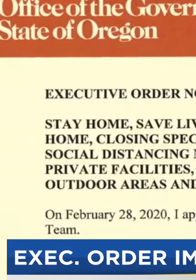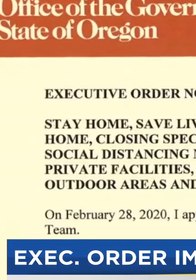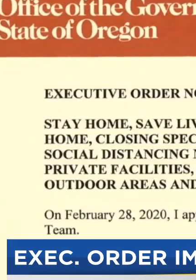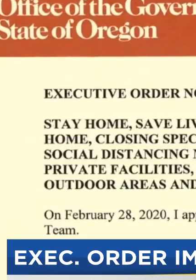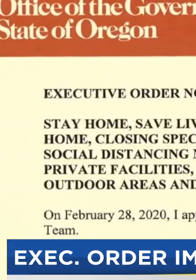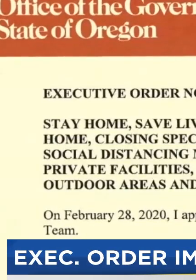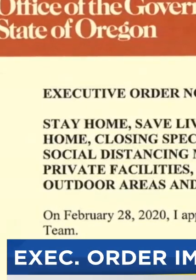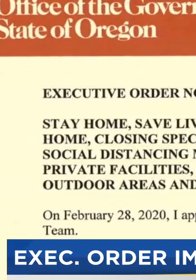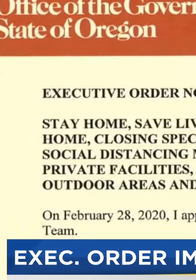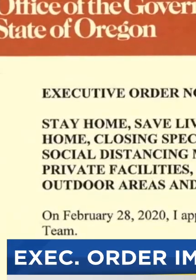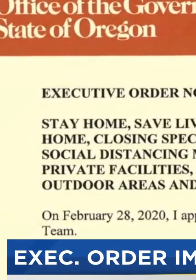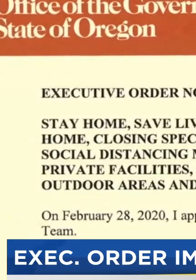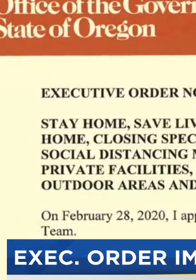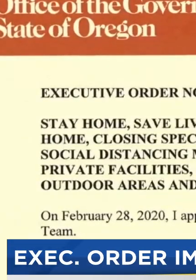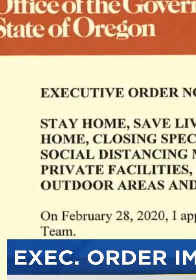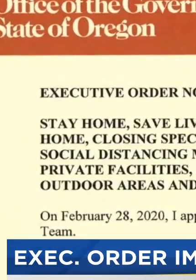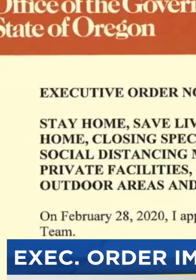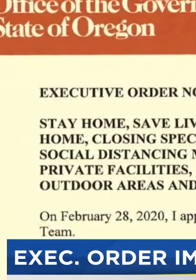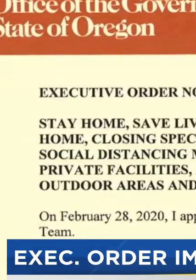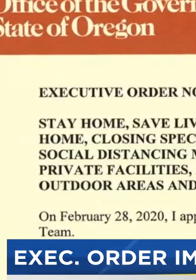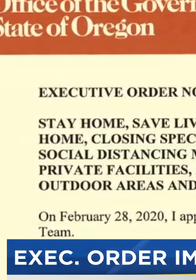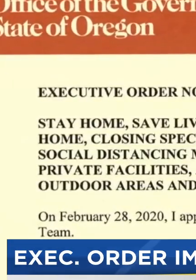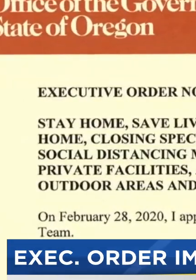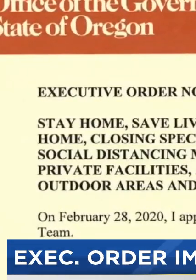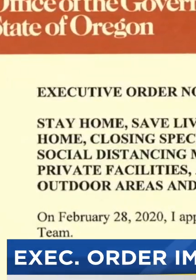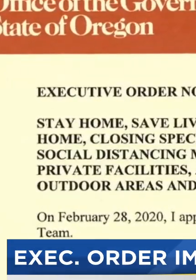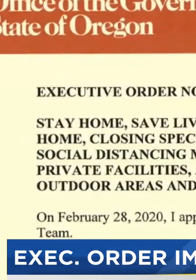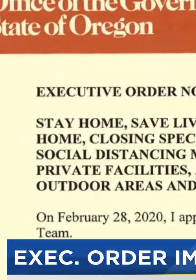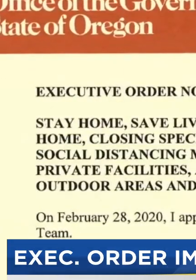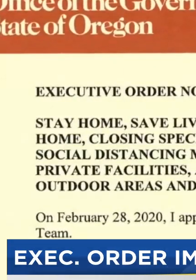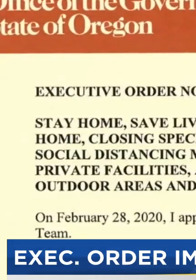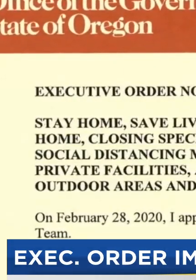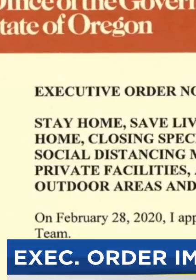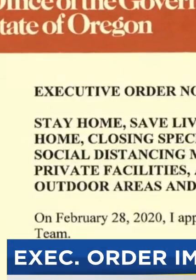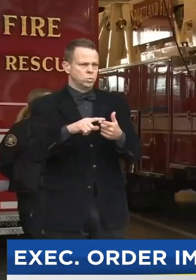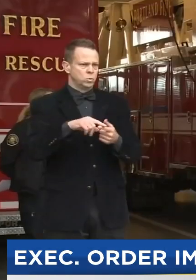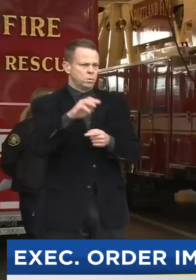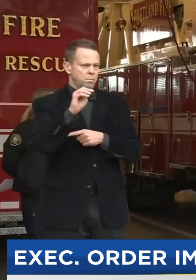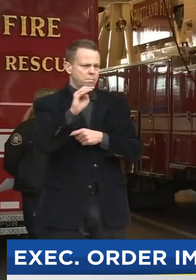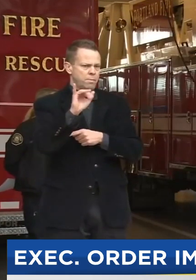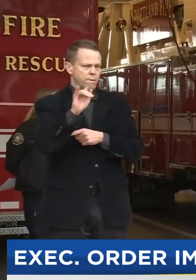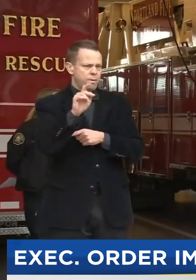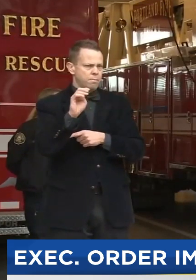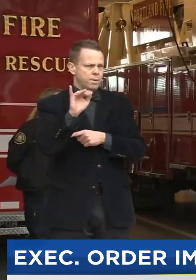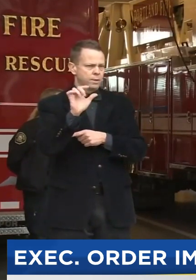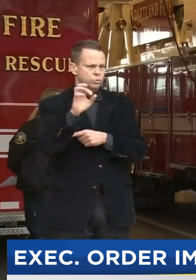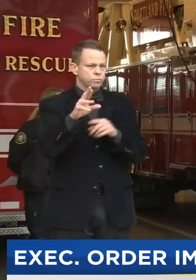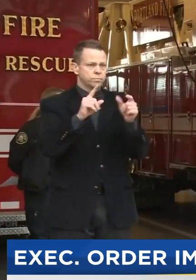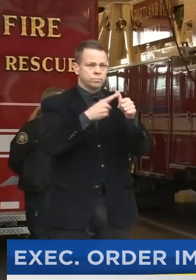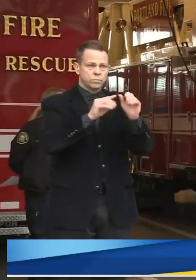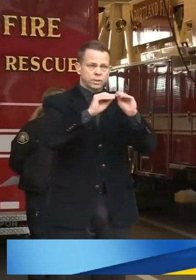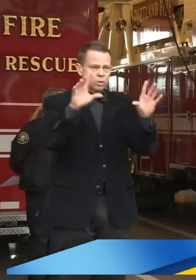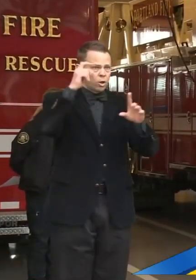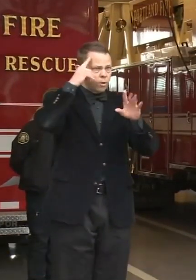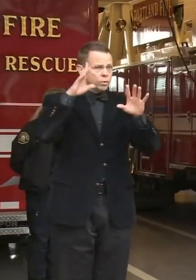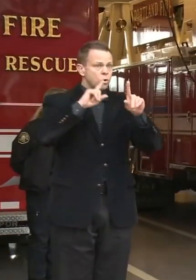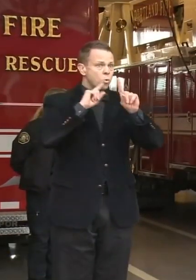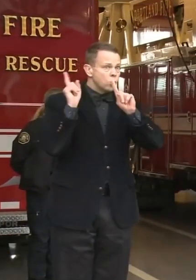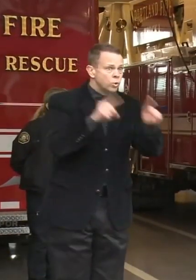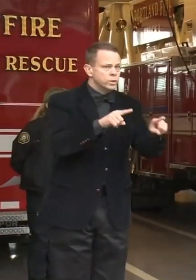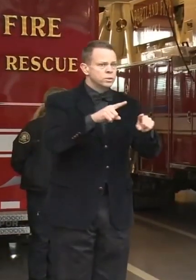Day one of the new executive order by Governor Kate Brown to stay at home. Let's be clear, the governor's order applies to all